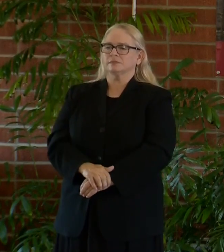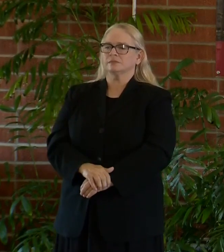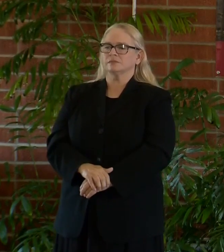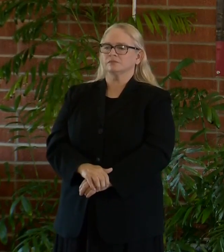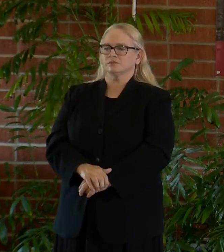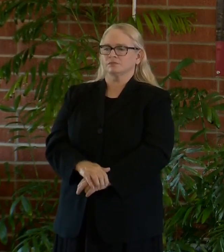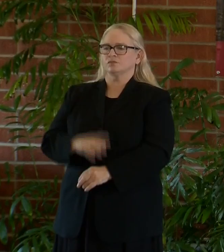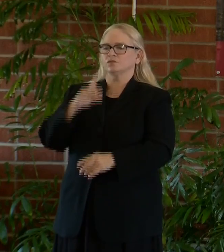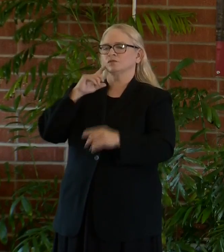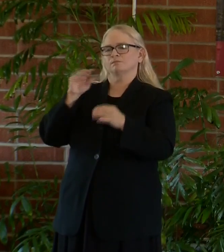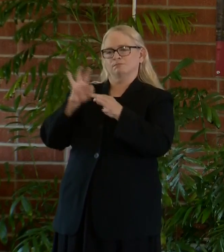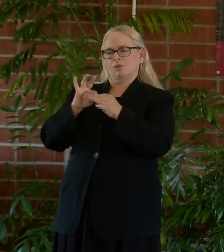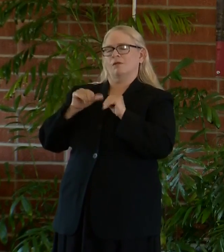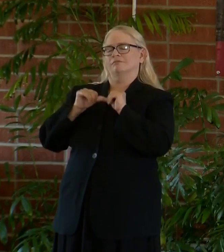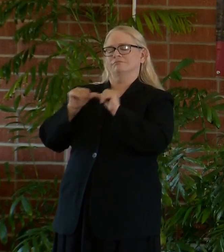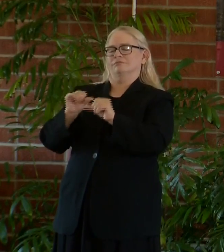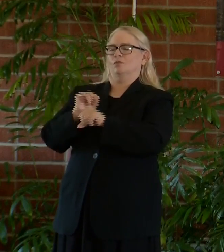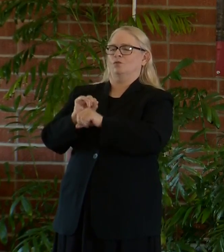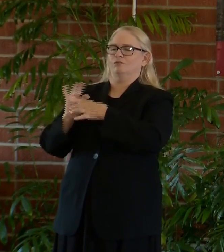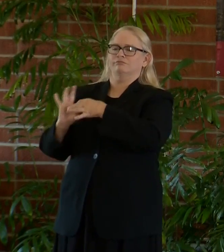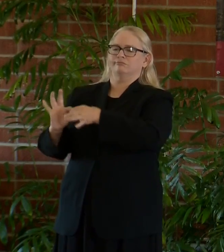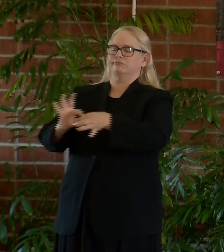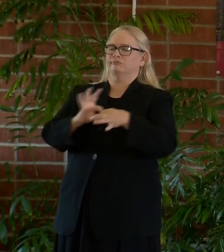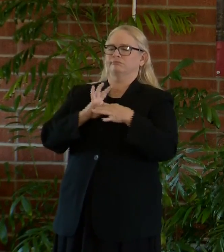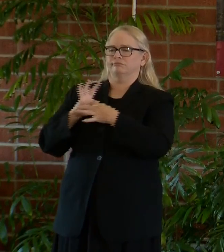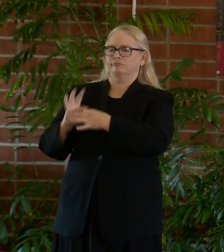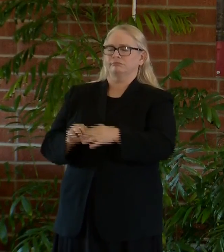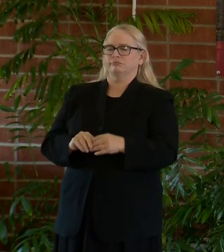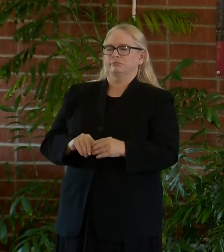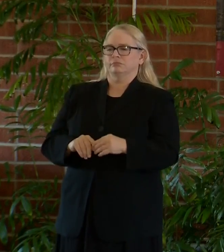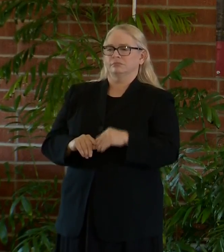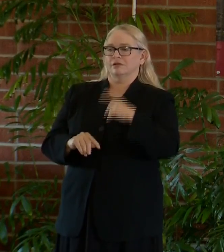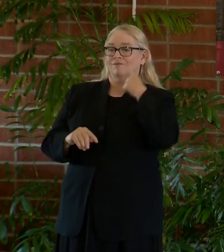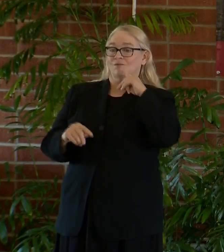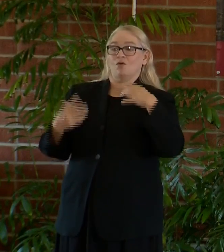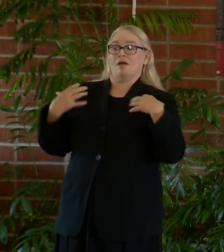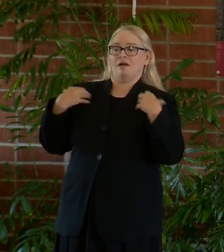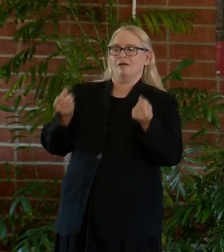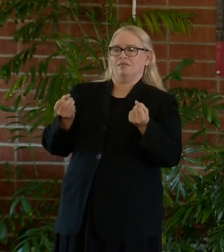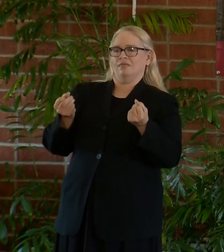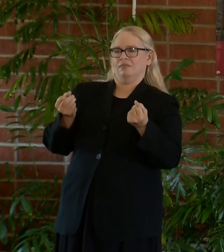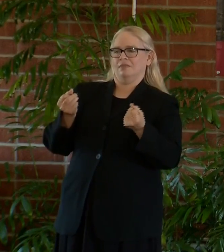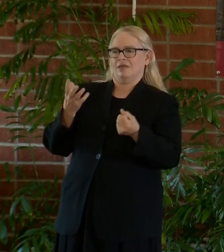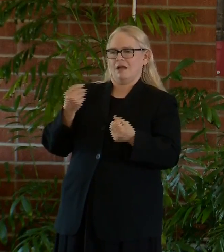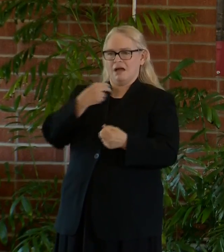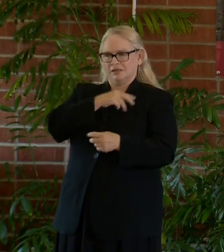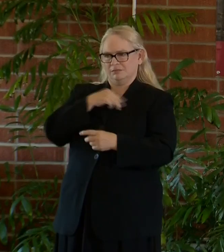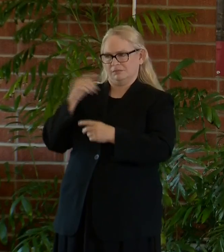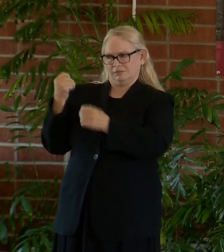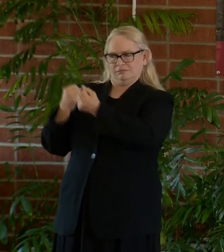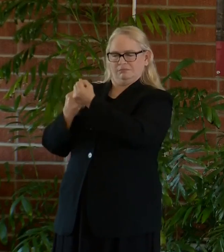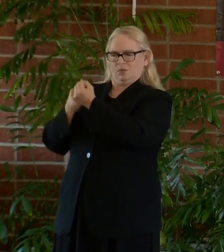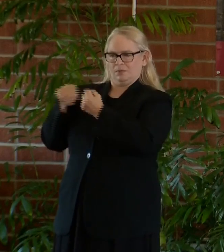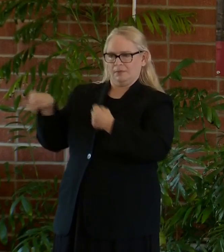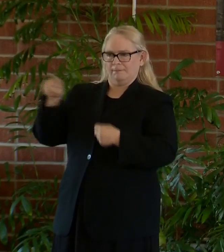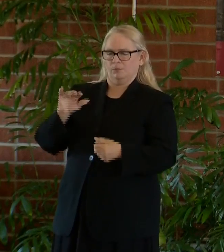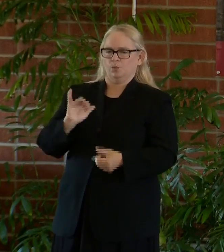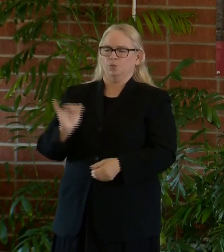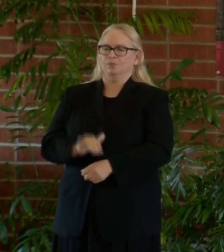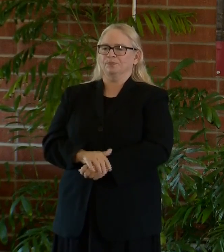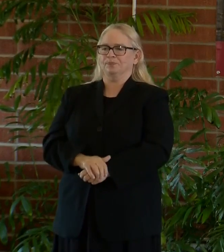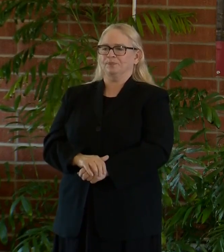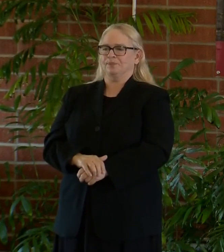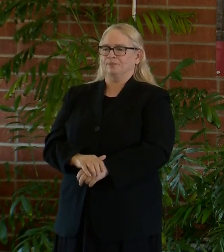collaborate within the healthcare ecosystem. And remember, when one hospital is coming near